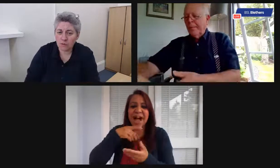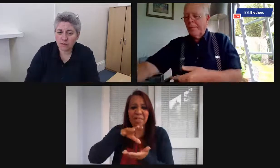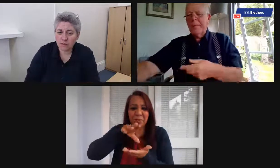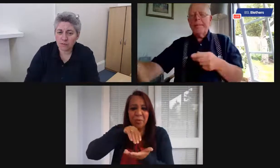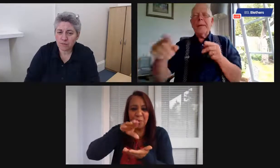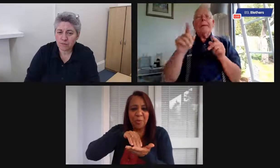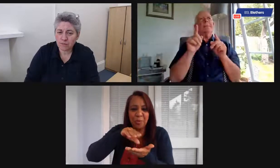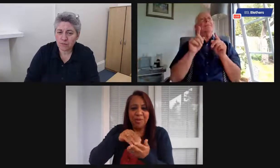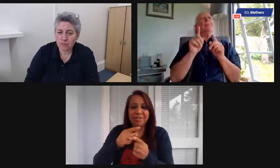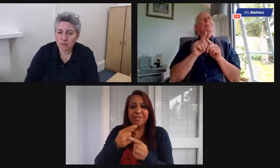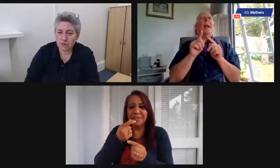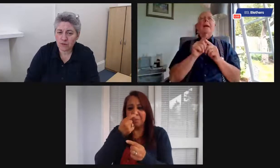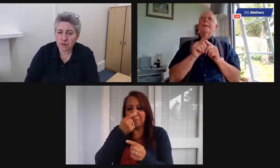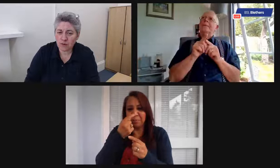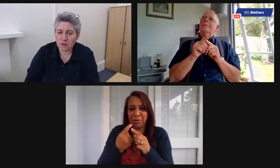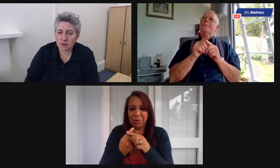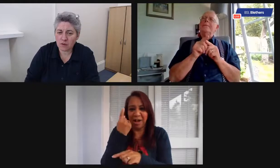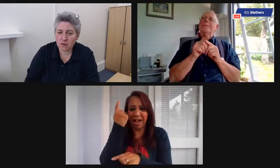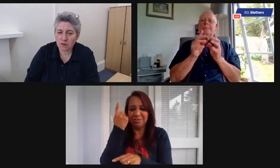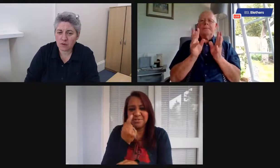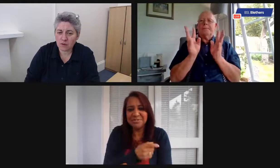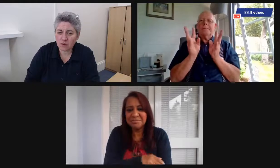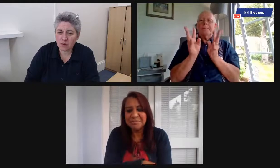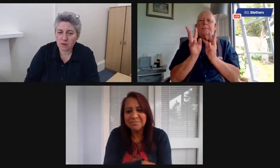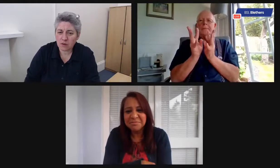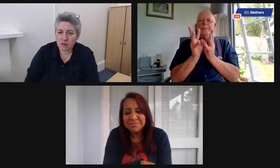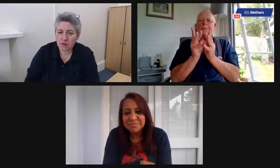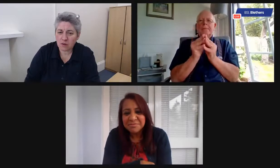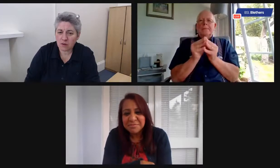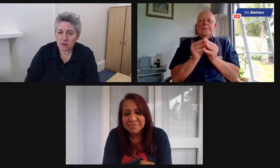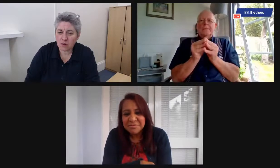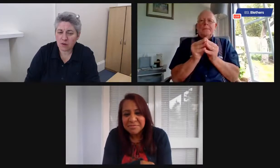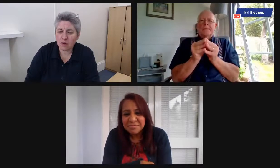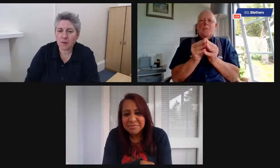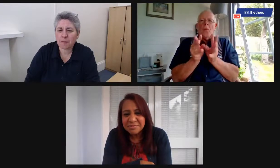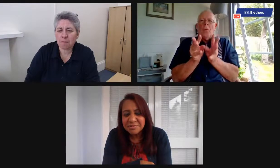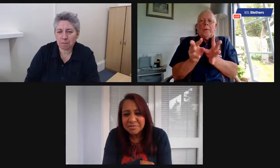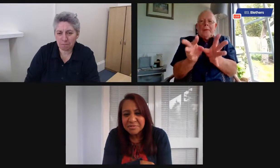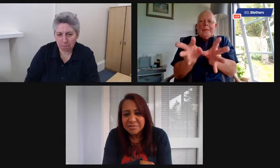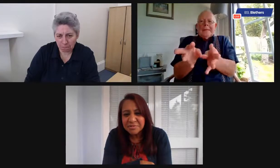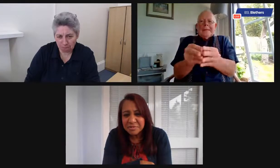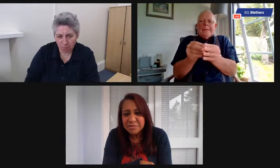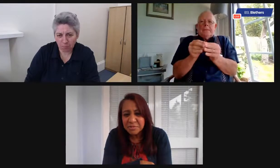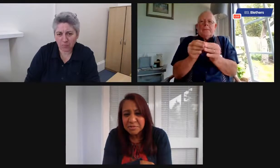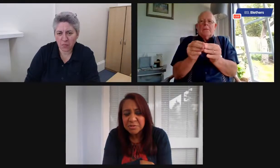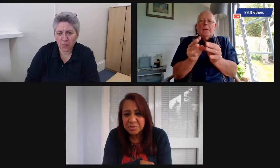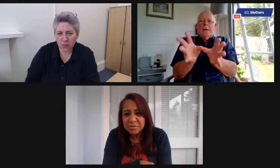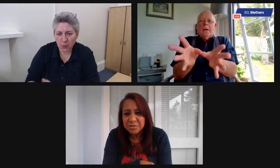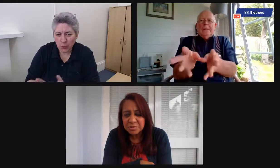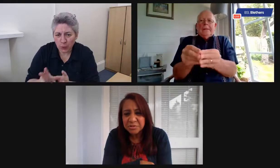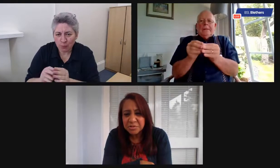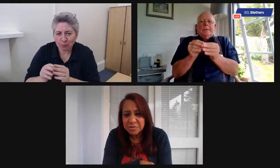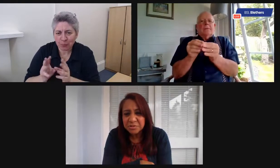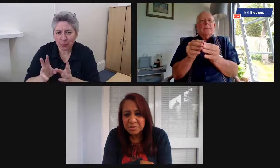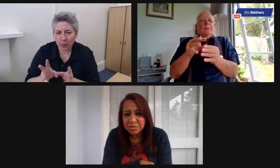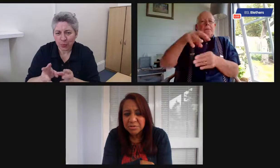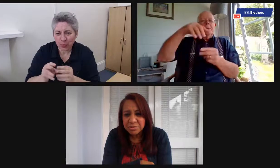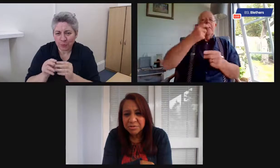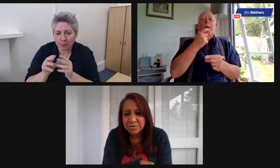eat its way along the fronds of the sea kelp. So the And mouth it's takes sort of, in, got her. yeah, it kind of it opens and closes its